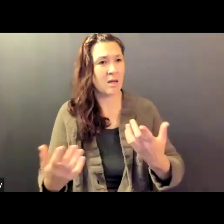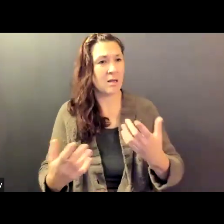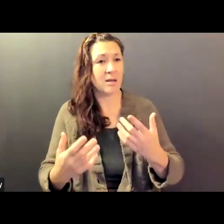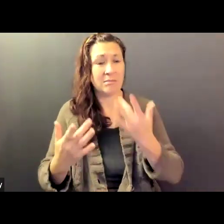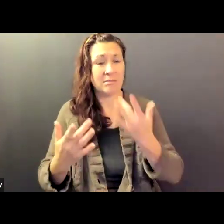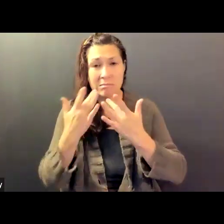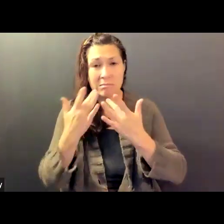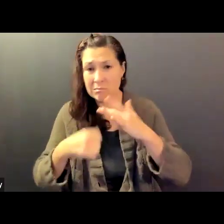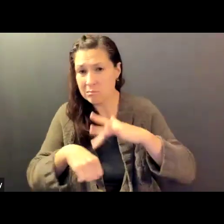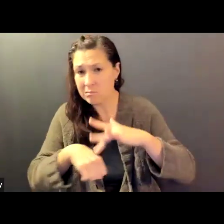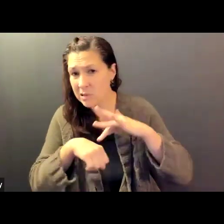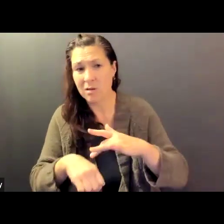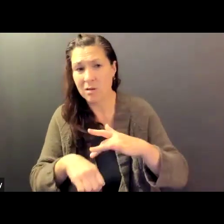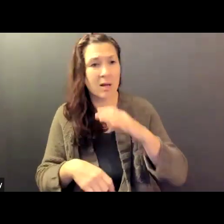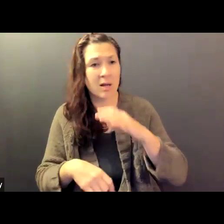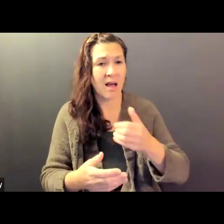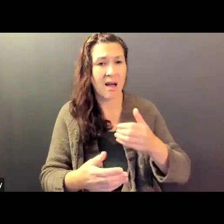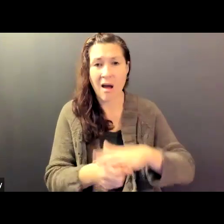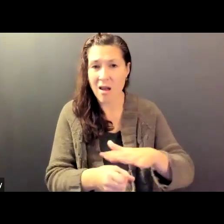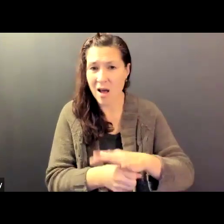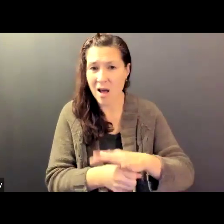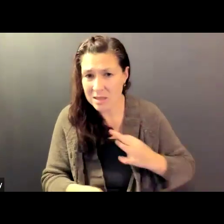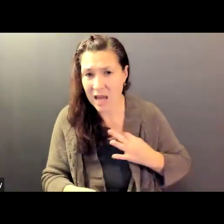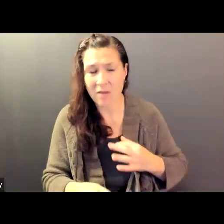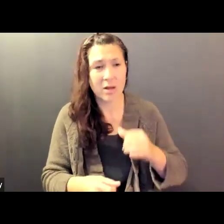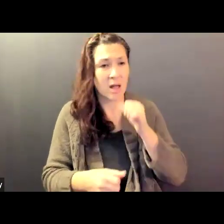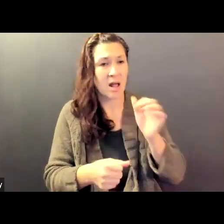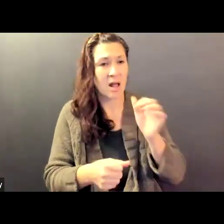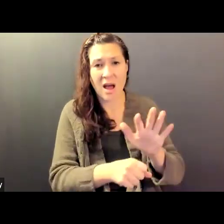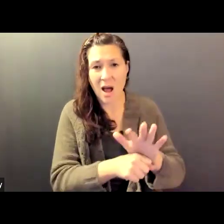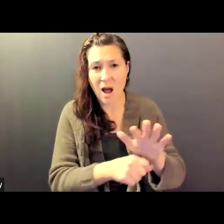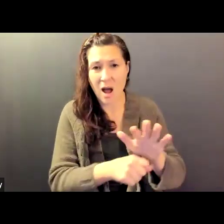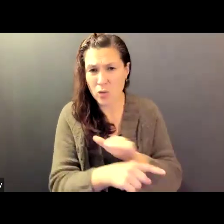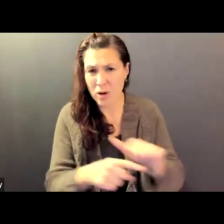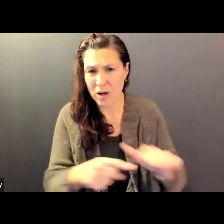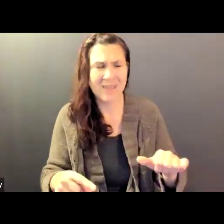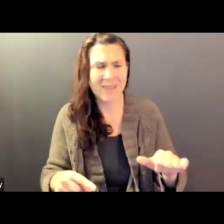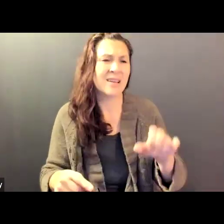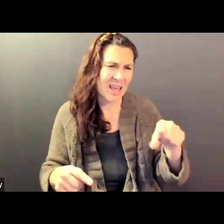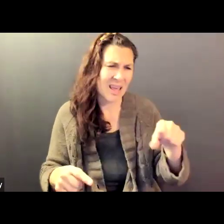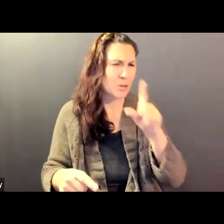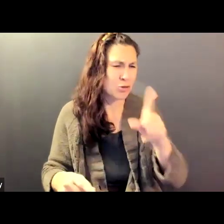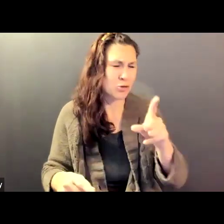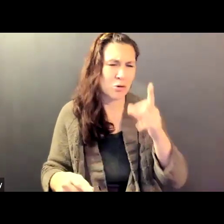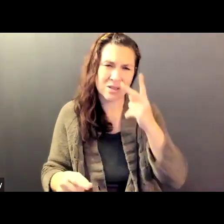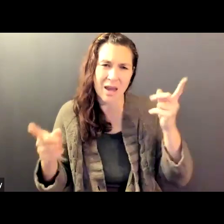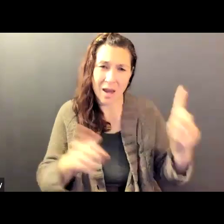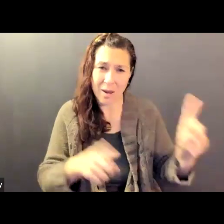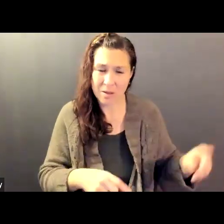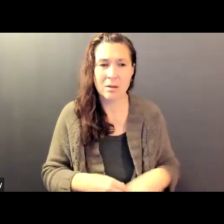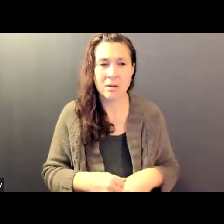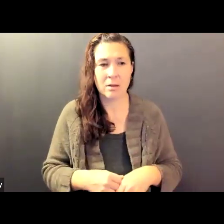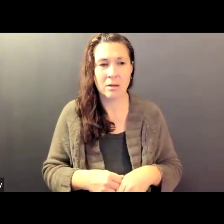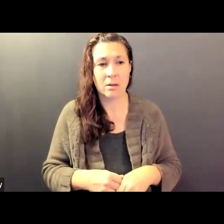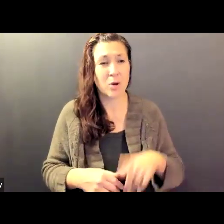resources, hiring, or training in some of the schools that are doing the rollout? I'm sure we are. But actually, by and large, when we